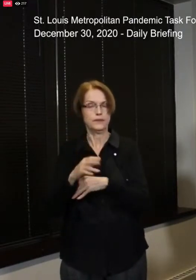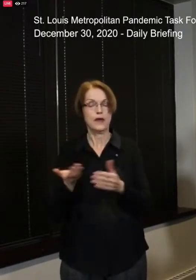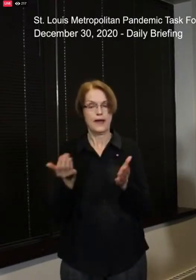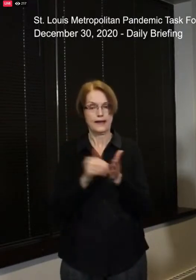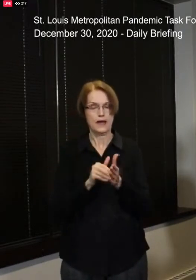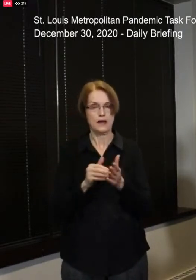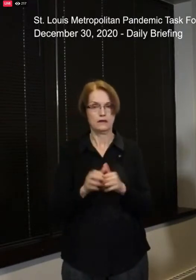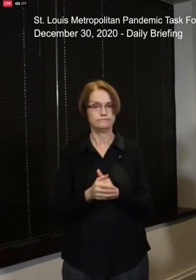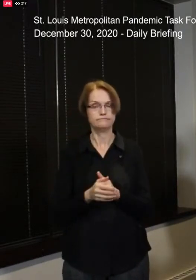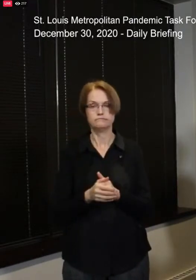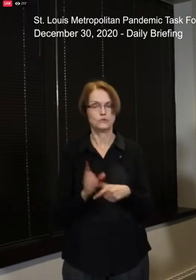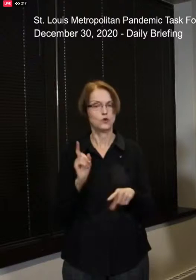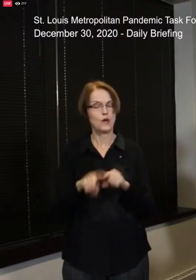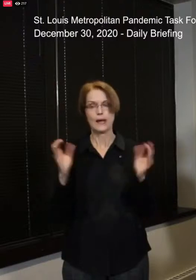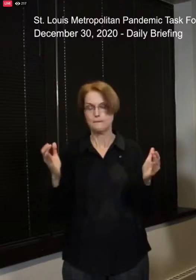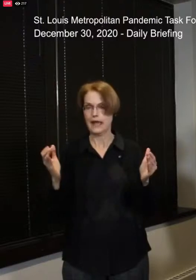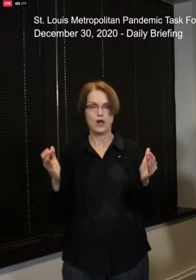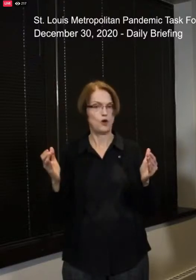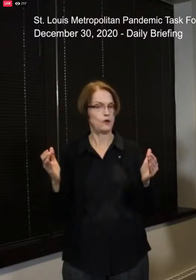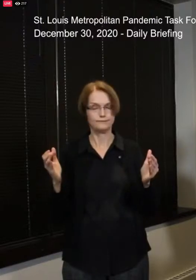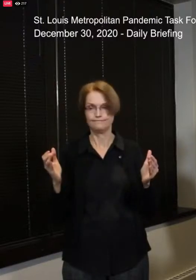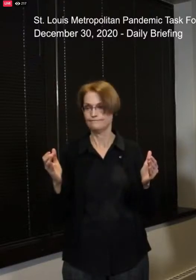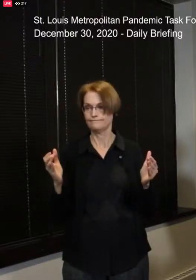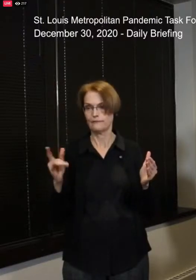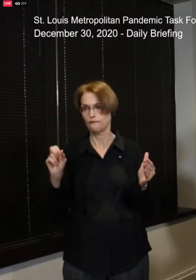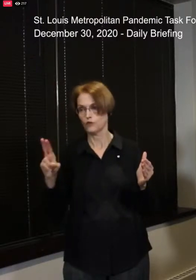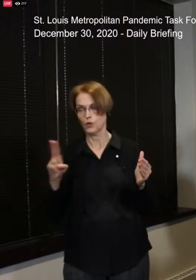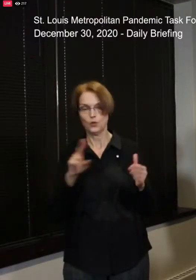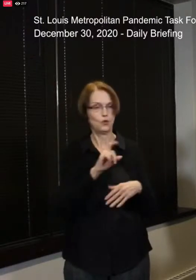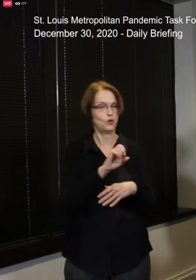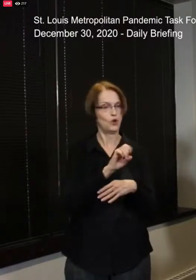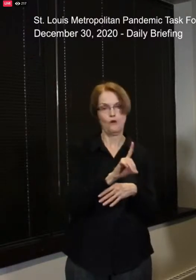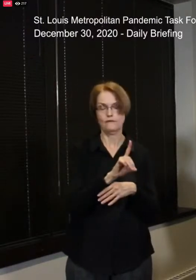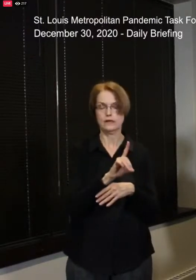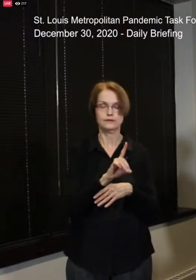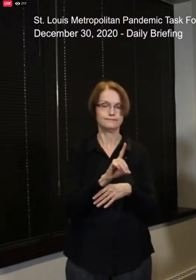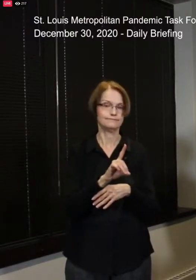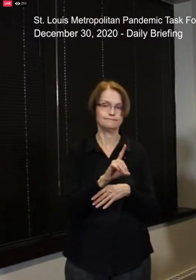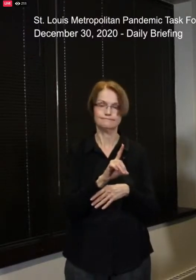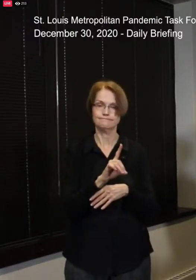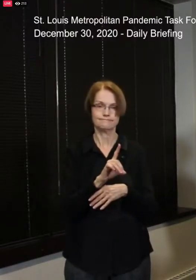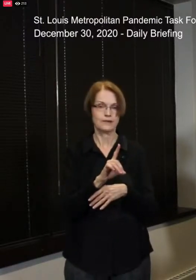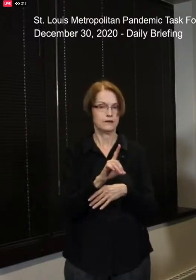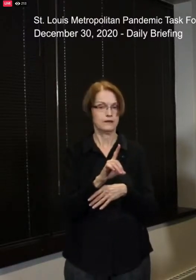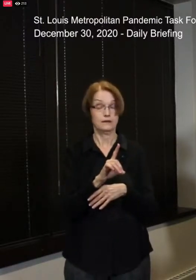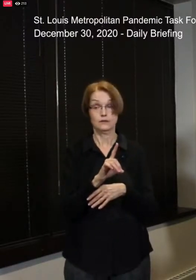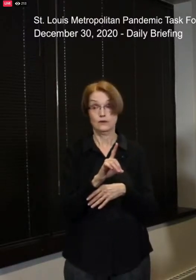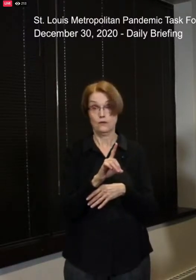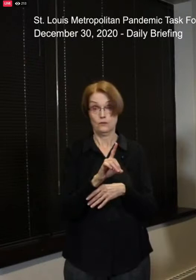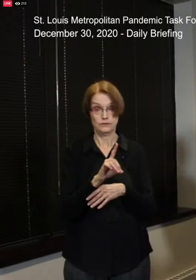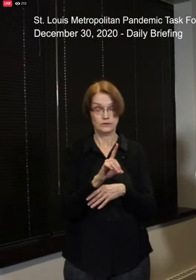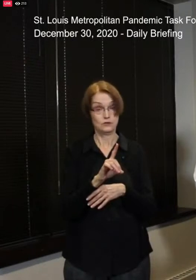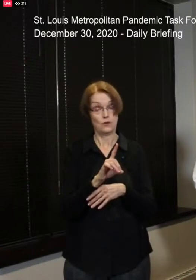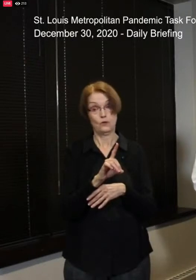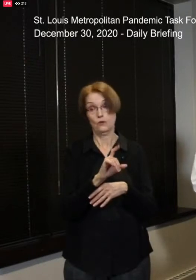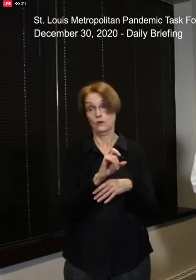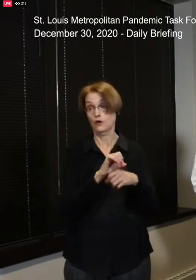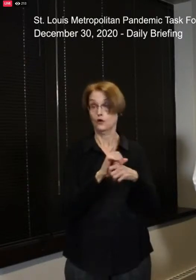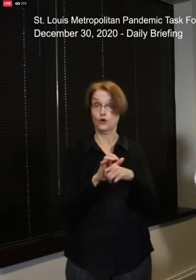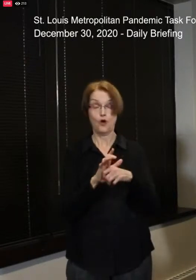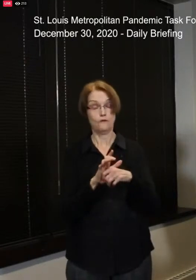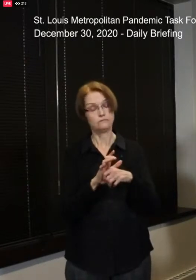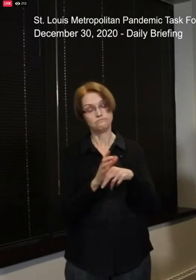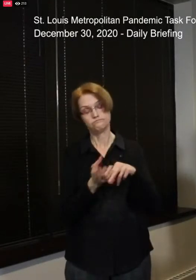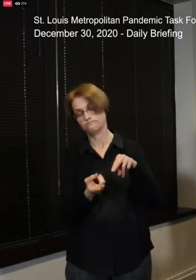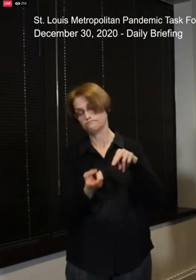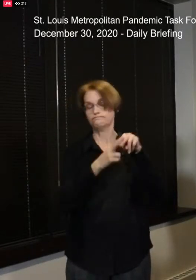again, no comparison to influenza on an order of magnitude higher than influenza